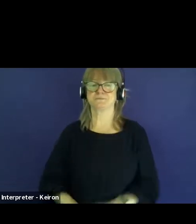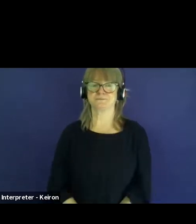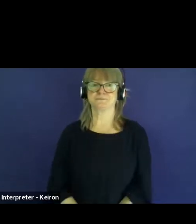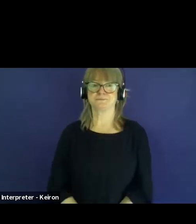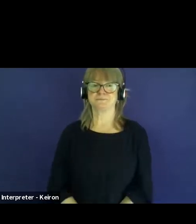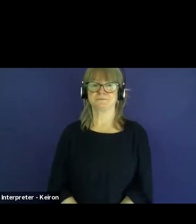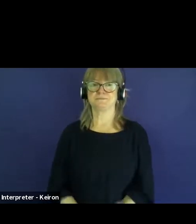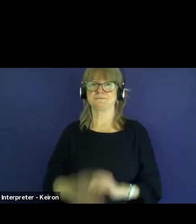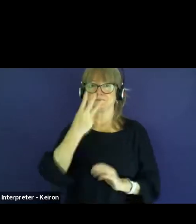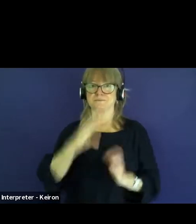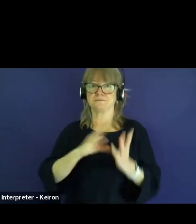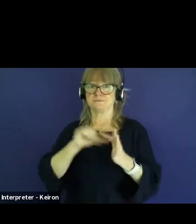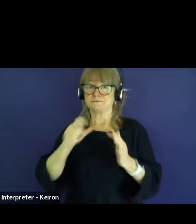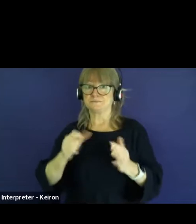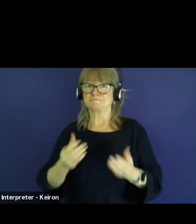30 seconds